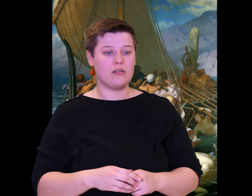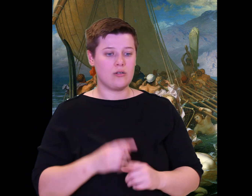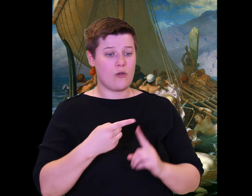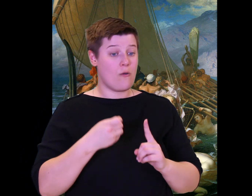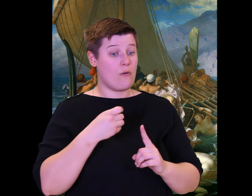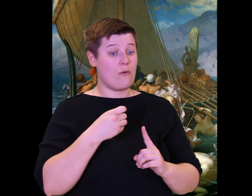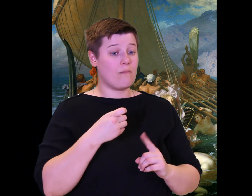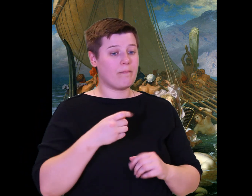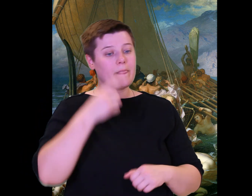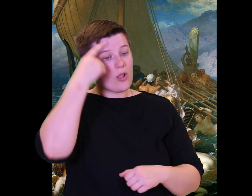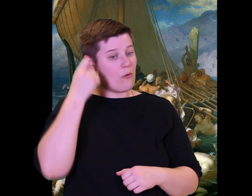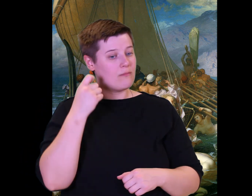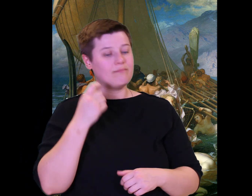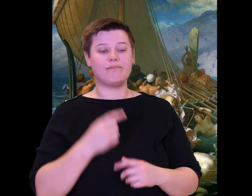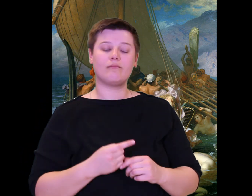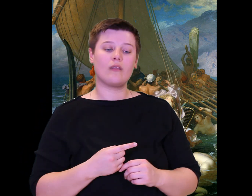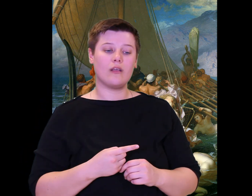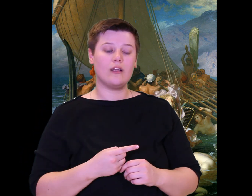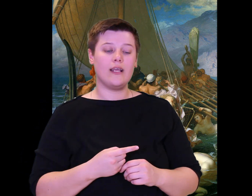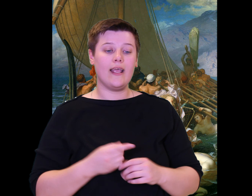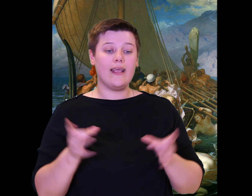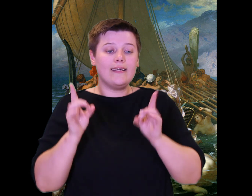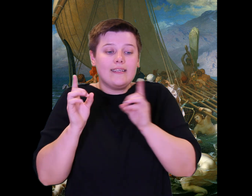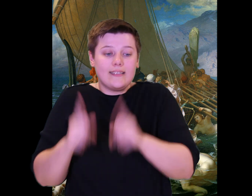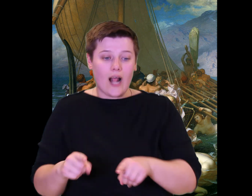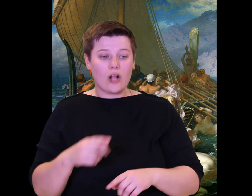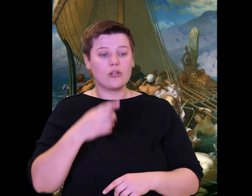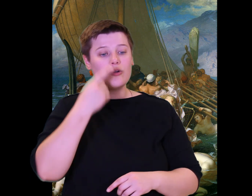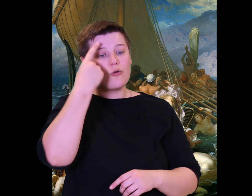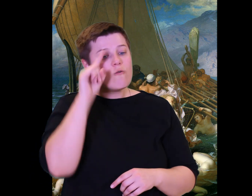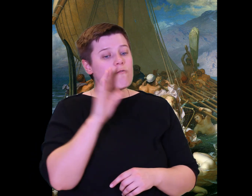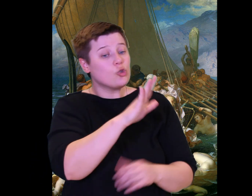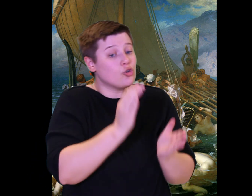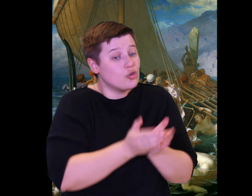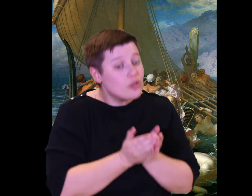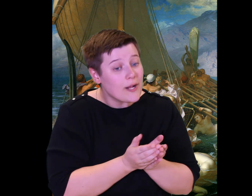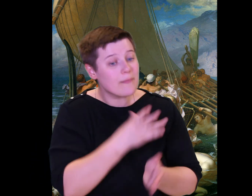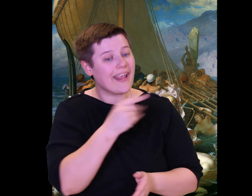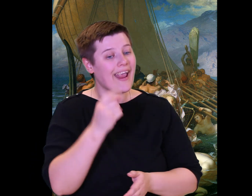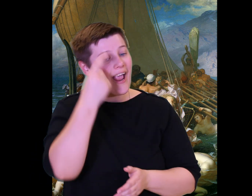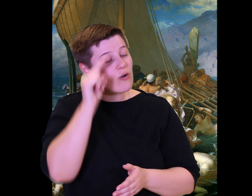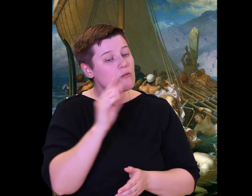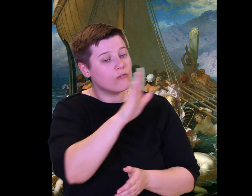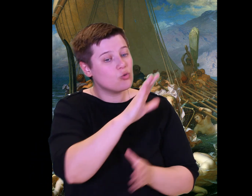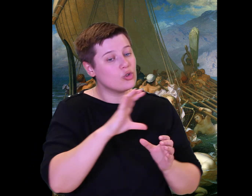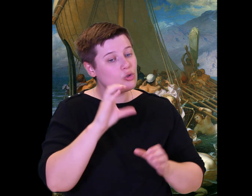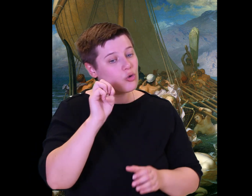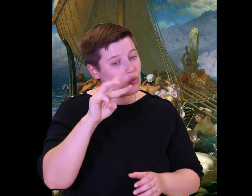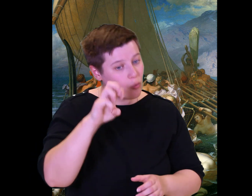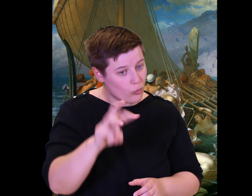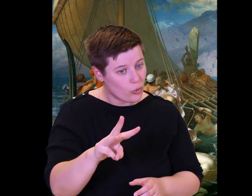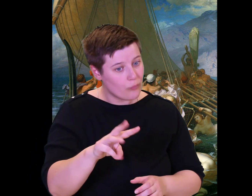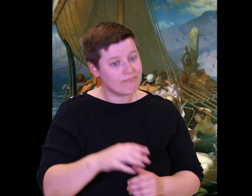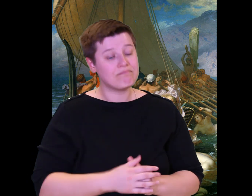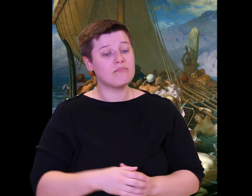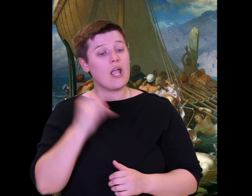on Ithaca. But if you damage them, I must foretell disaster for your ship and for your